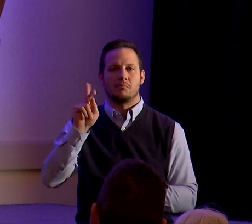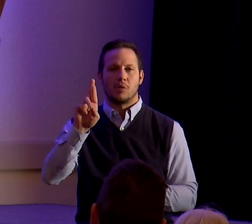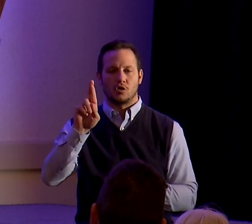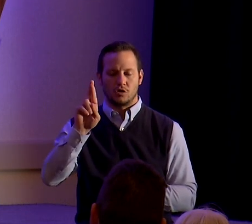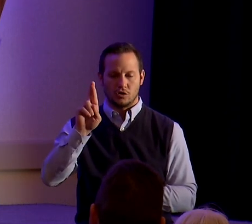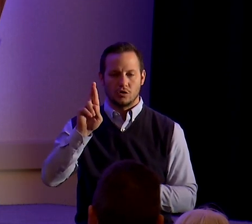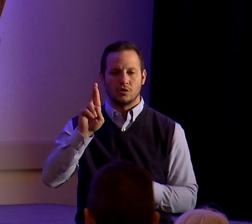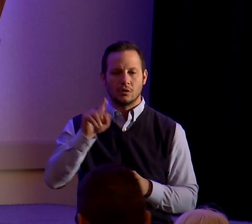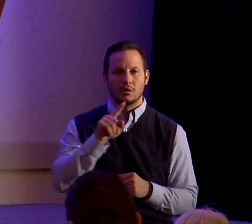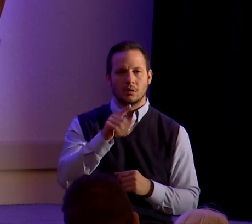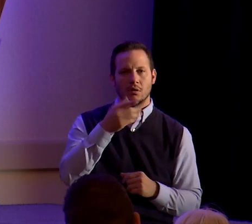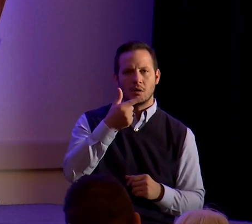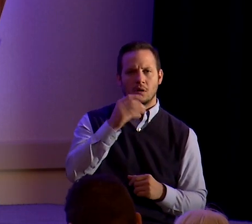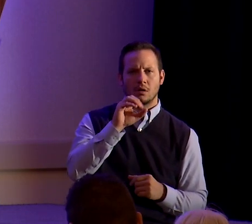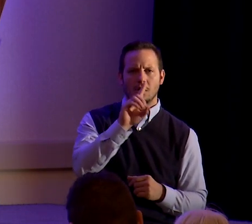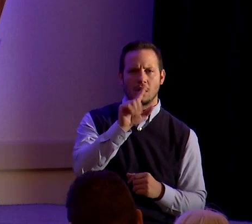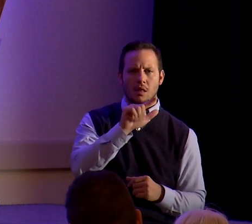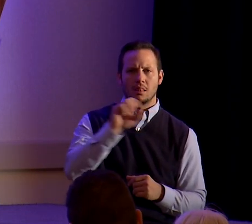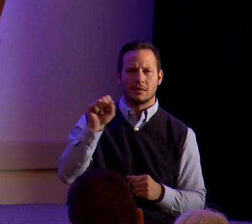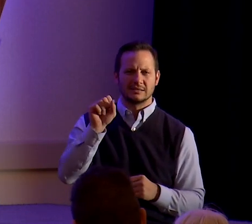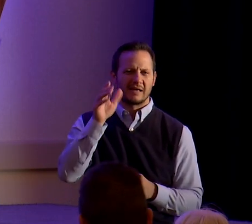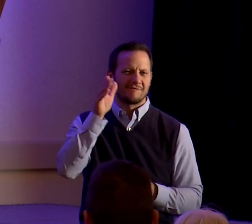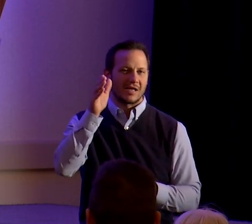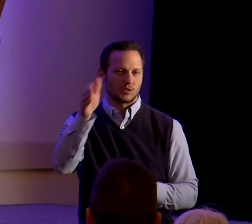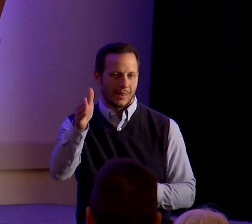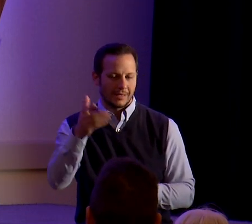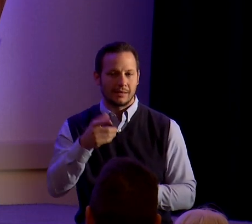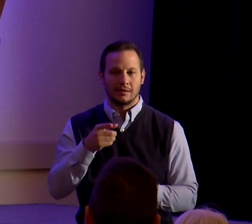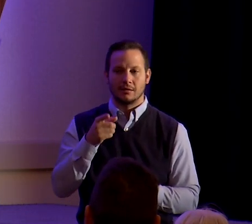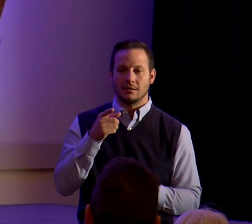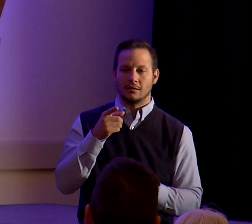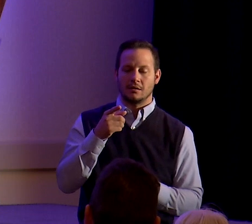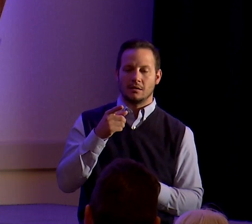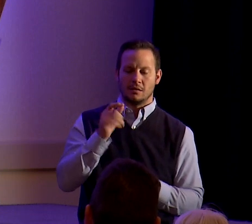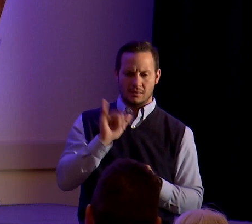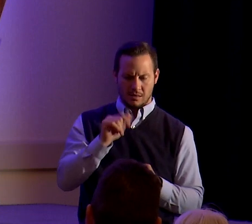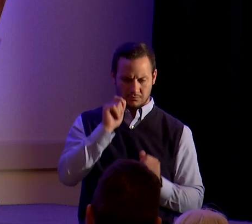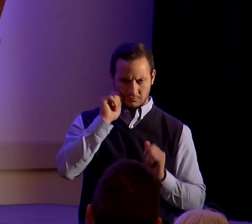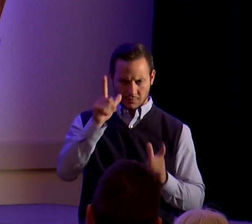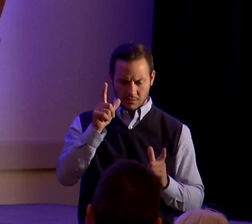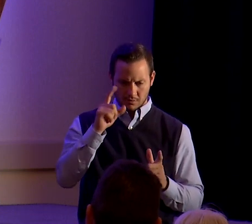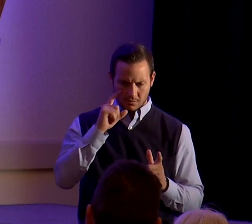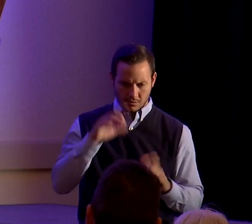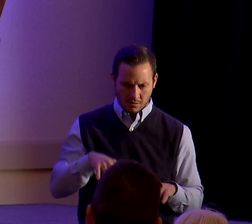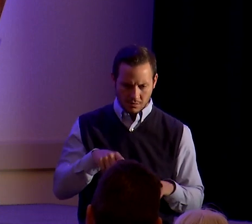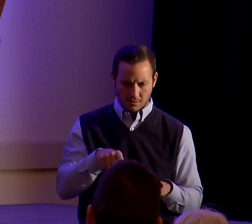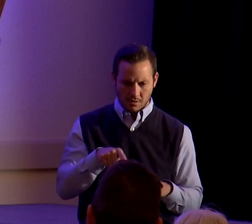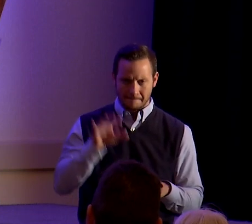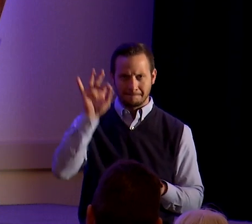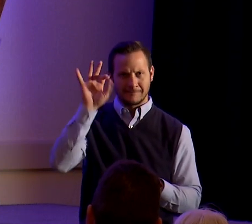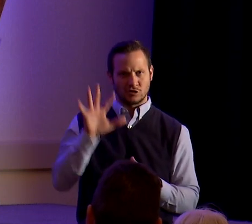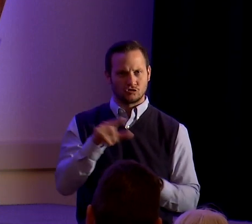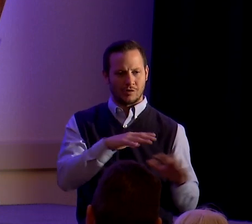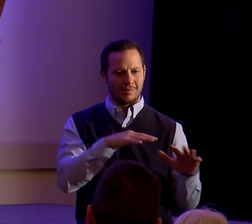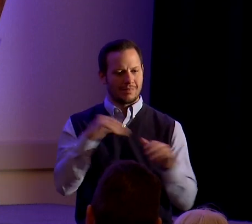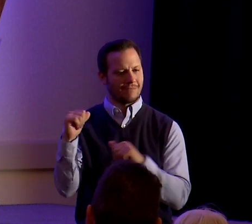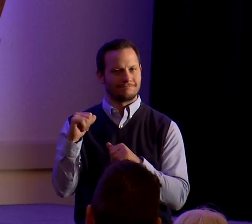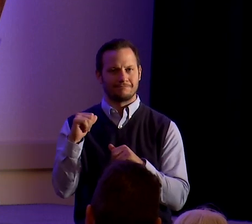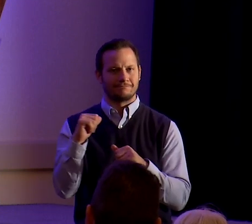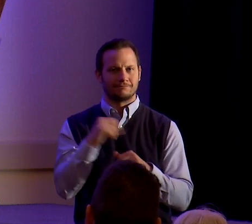eventually, which was eye-opening that there were other people, a minister nonetheless, who had done the same thing and walked away from